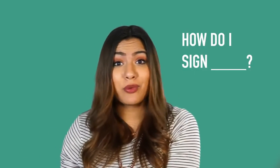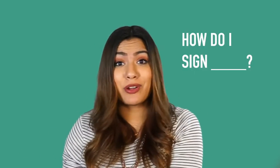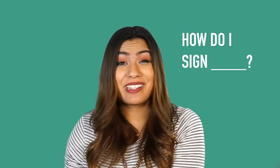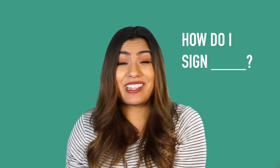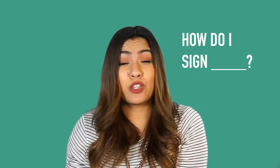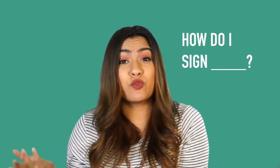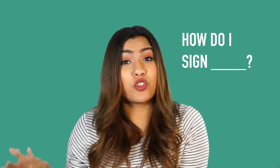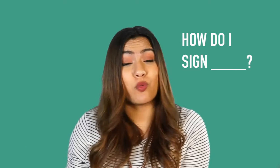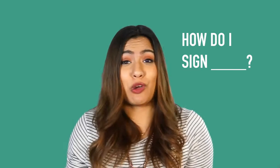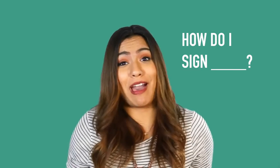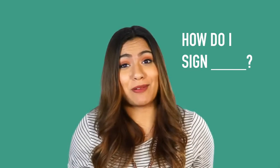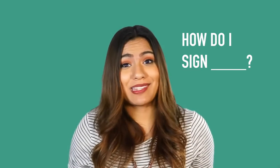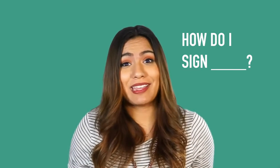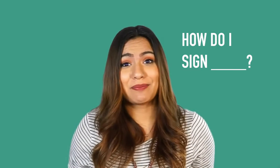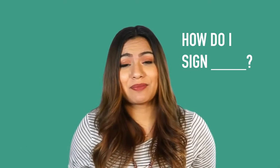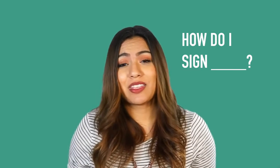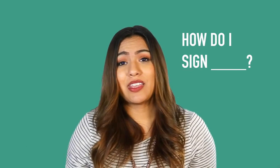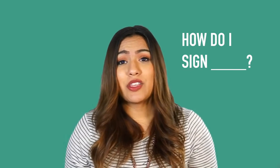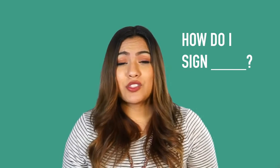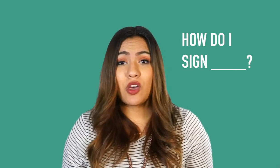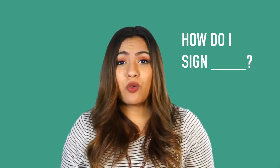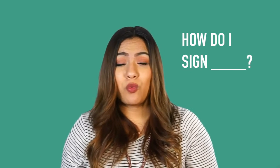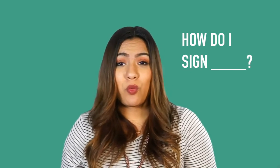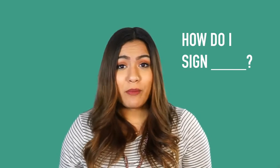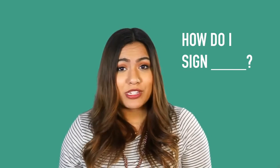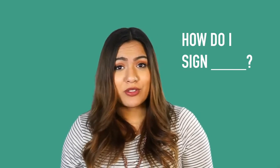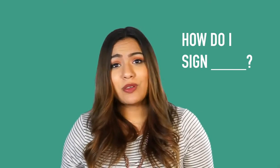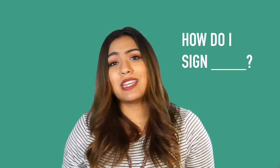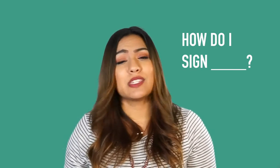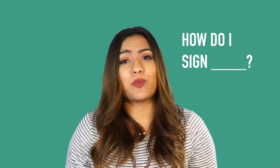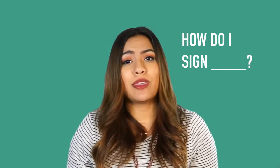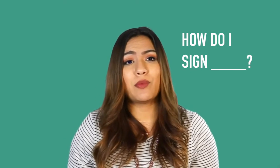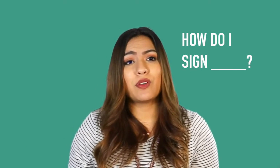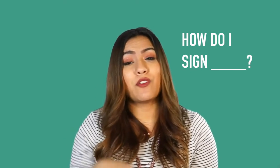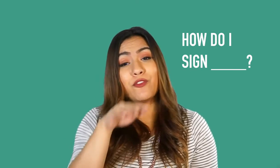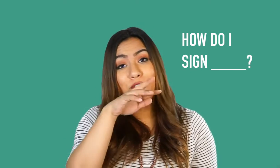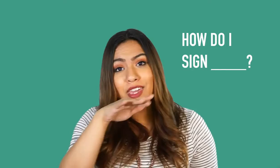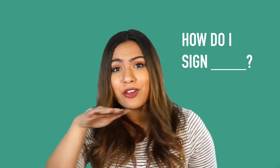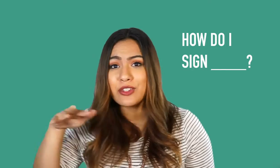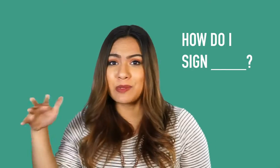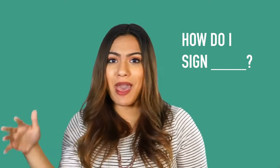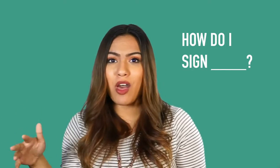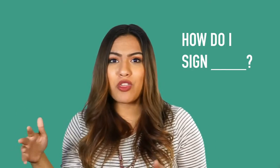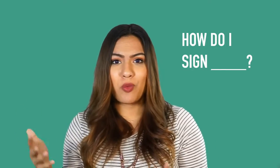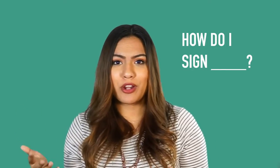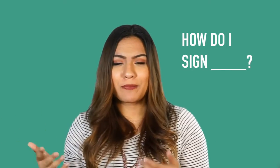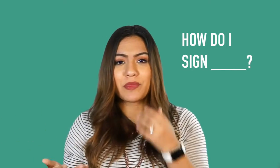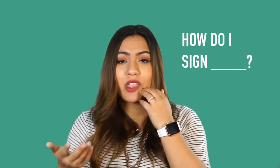the word is that you don't know how to sign? So what we do is we will finger spell the word.